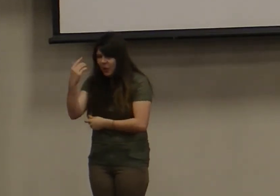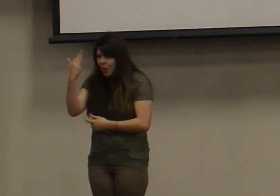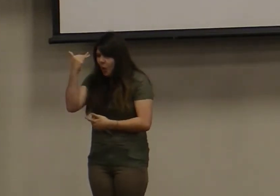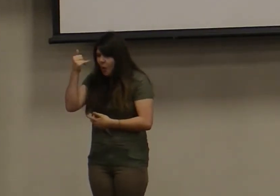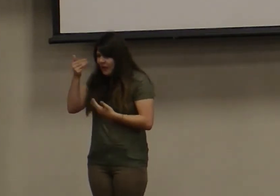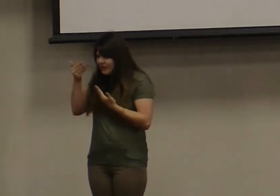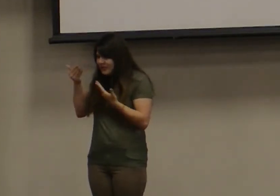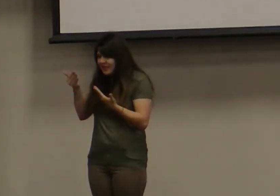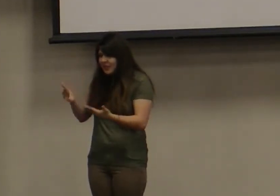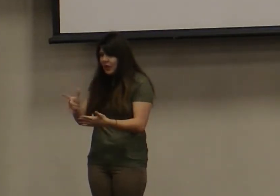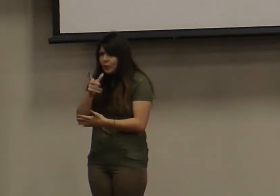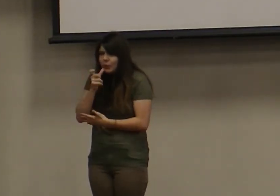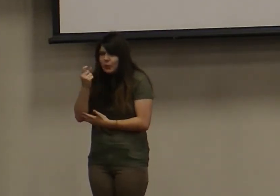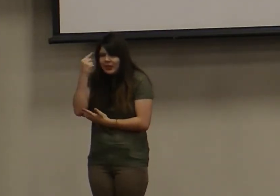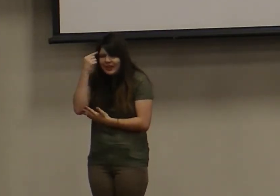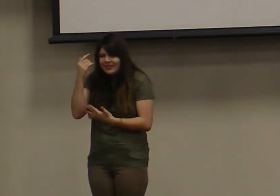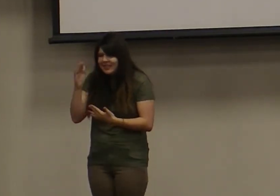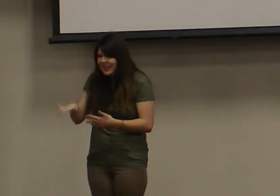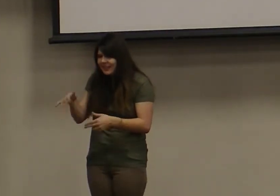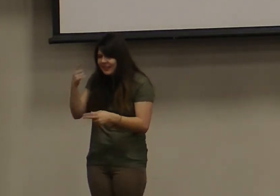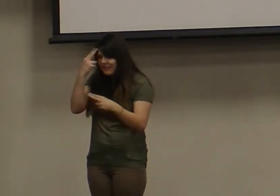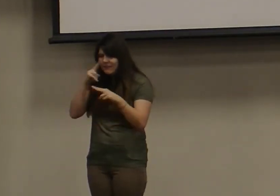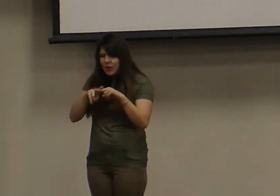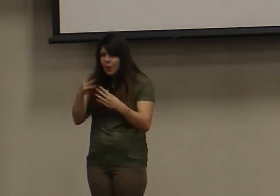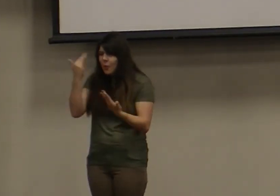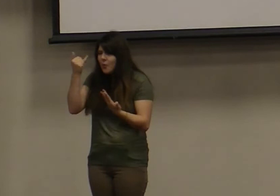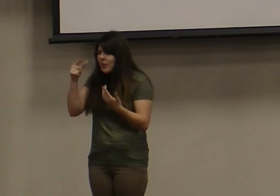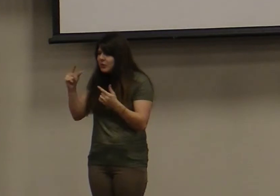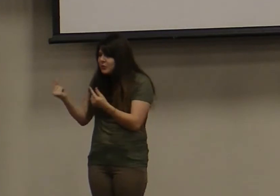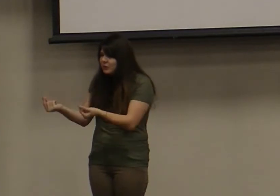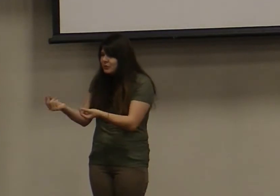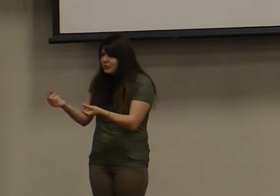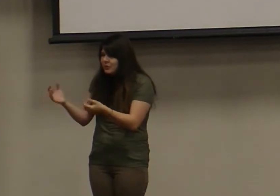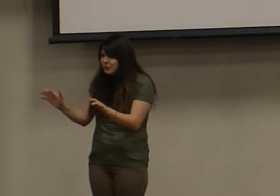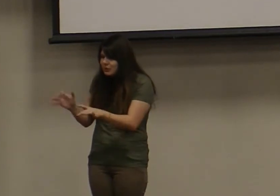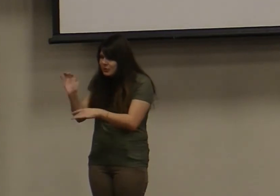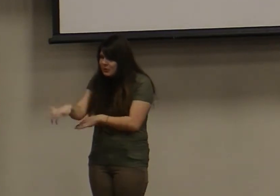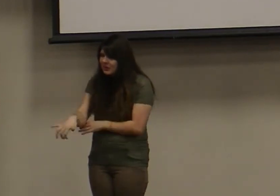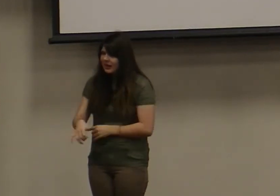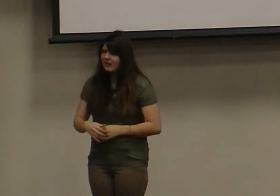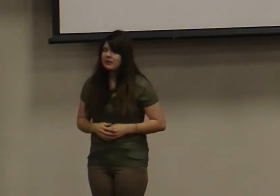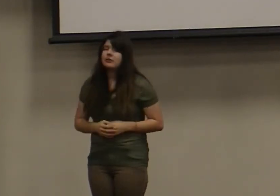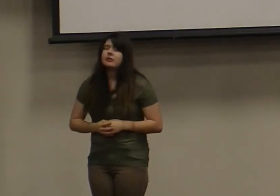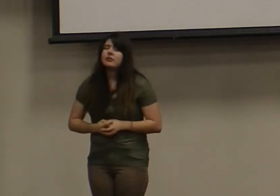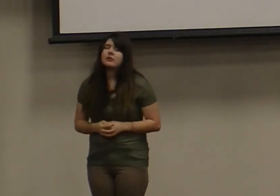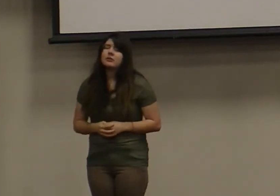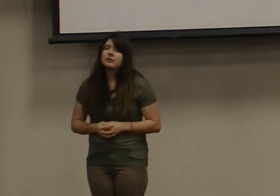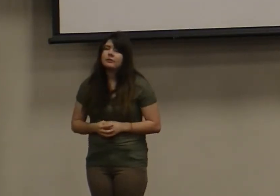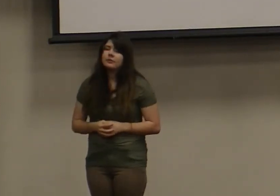even there? Who thinks that's fun? Why would you do something like that?